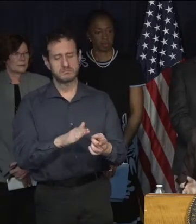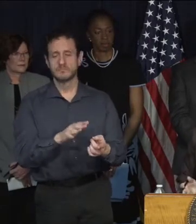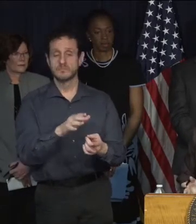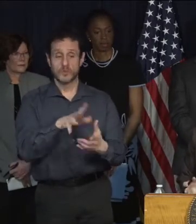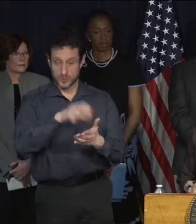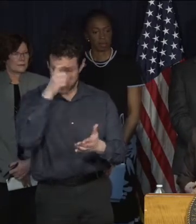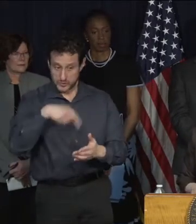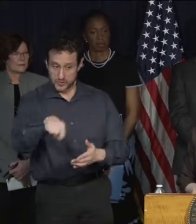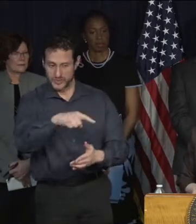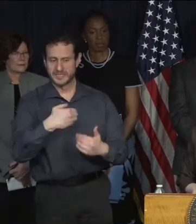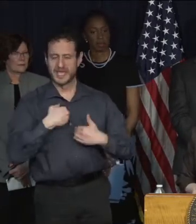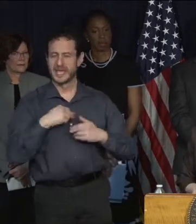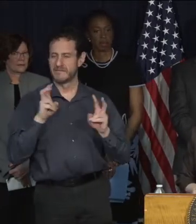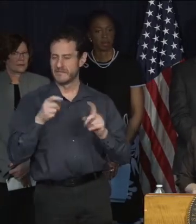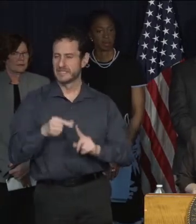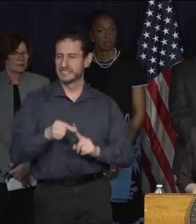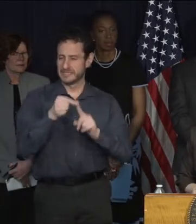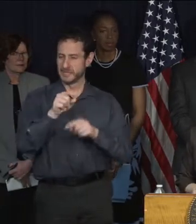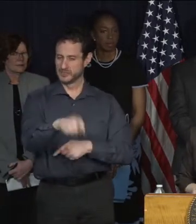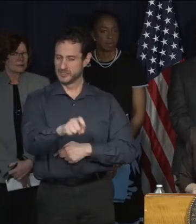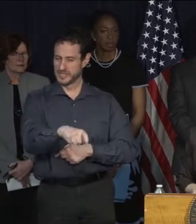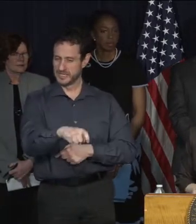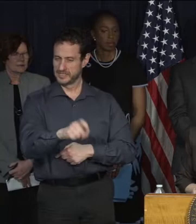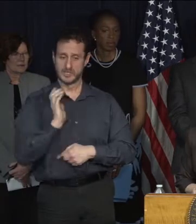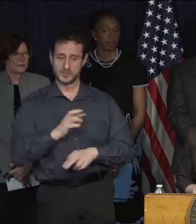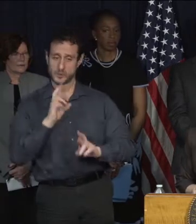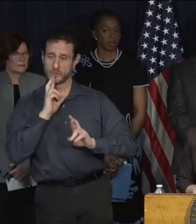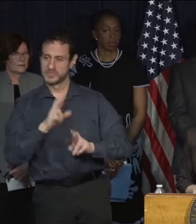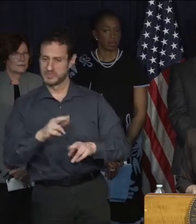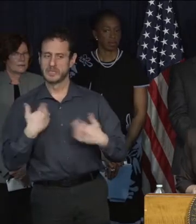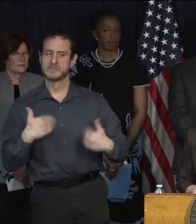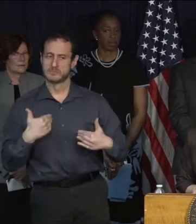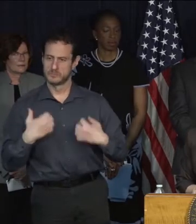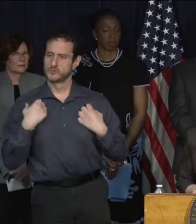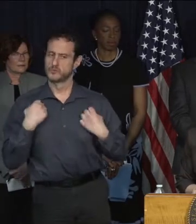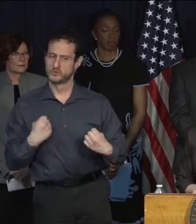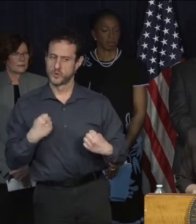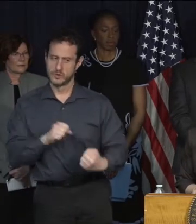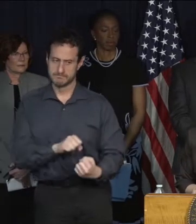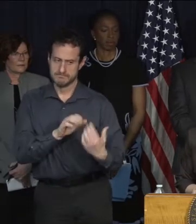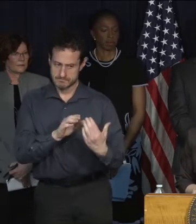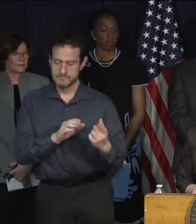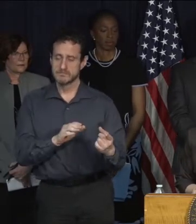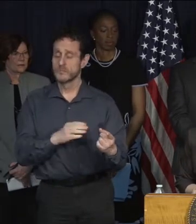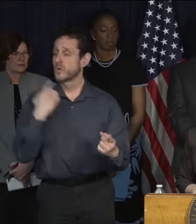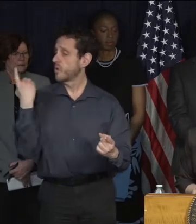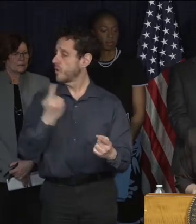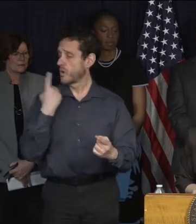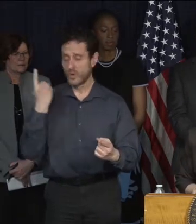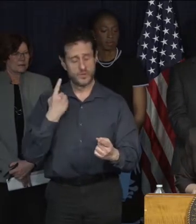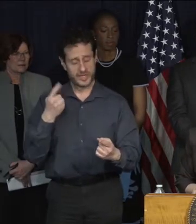of students with special needs, so our response has been particularly robust. And as always, we will be providing